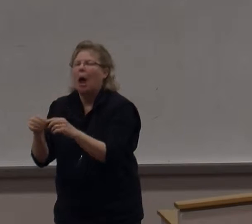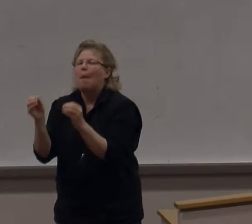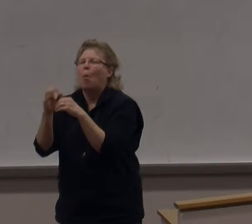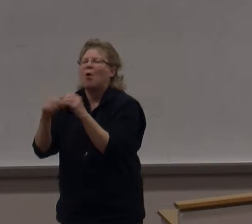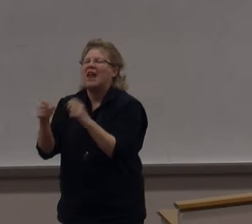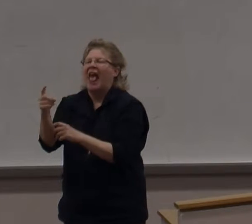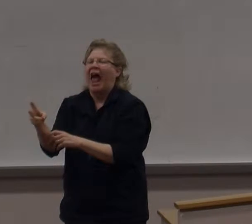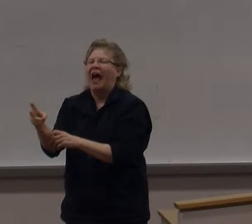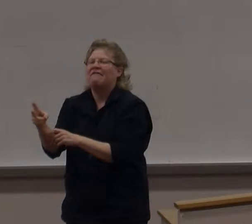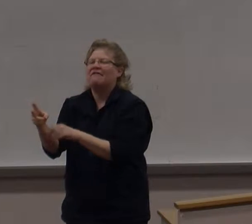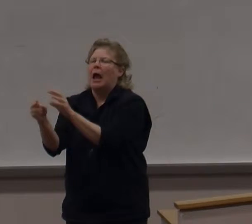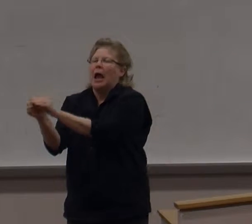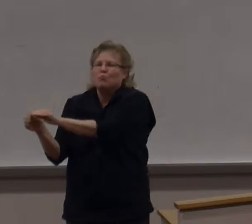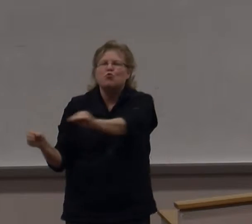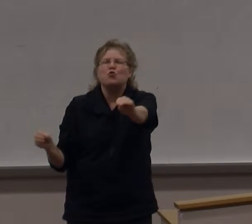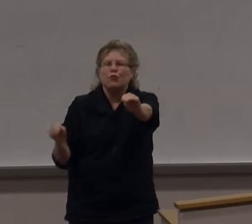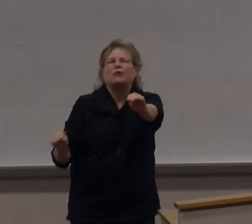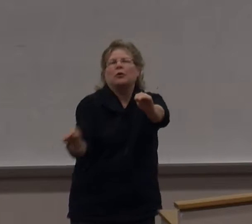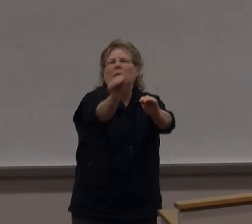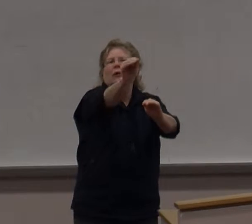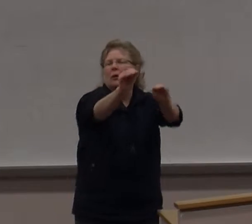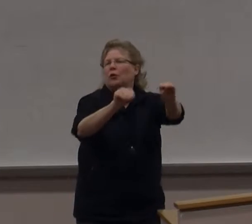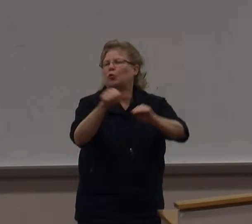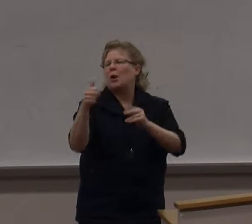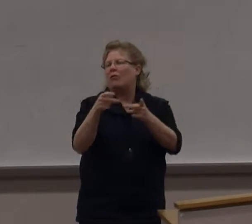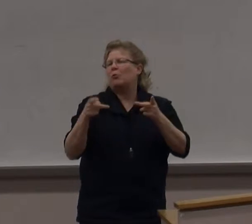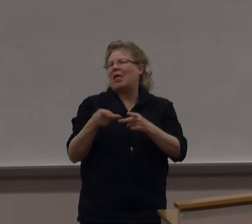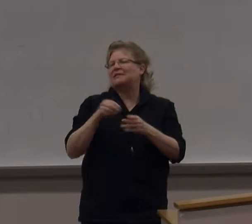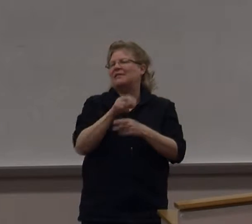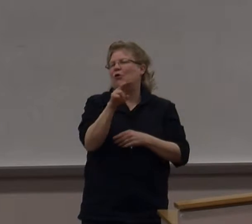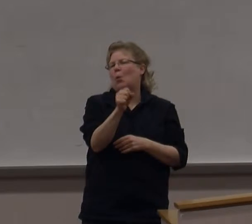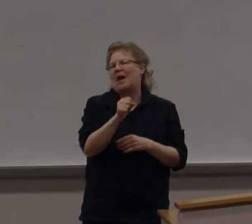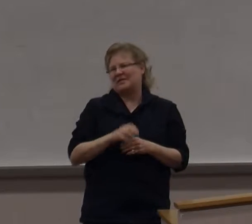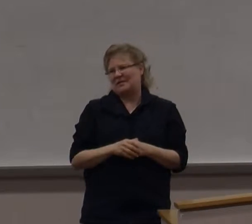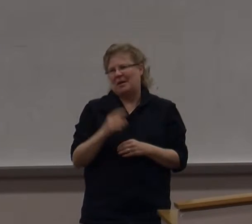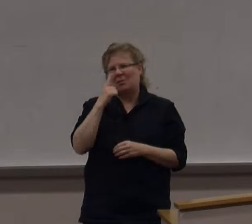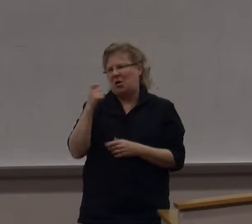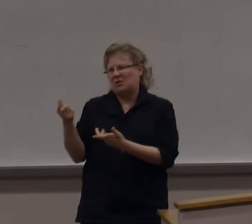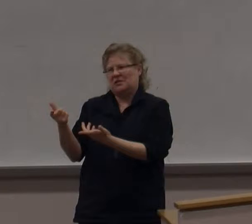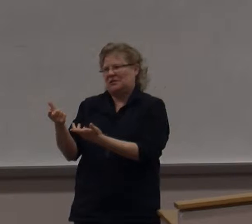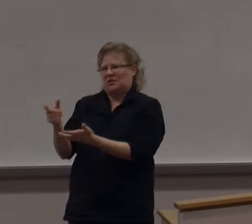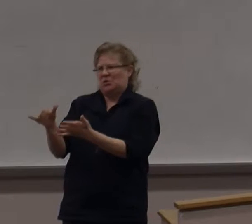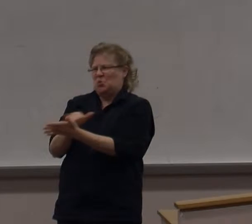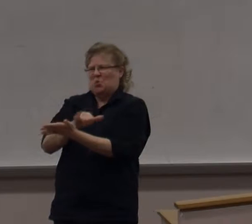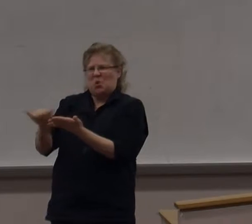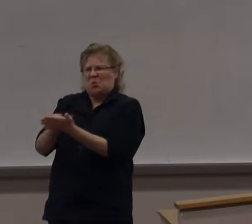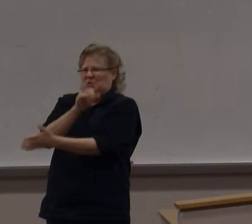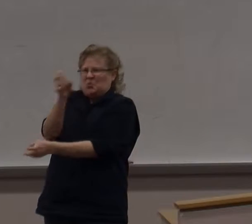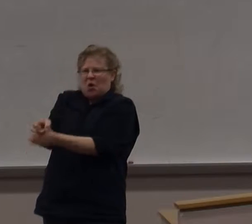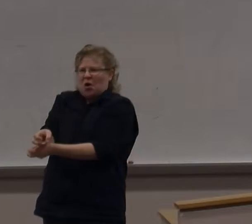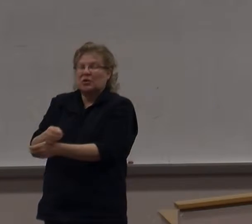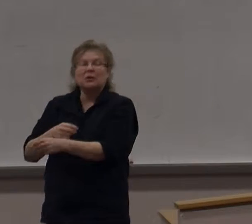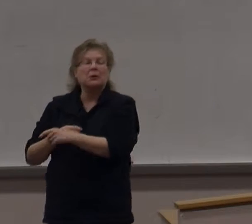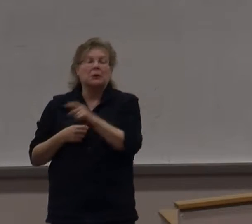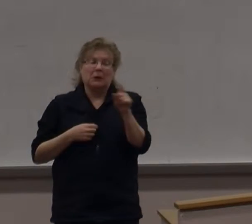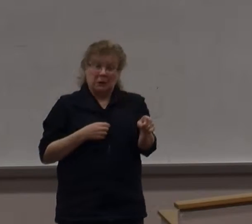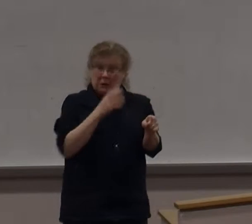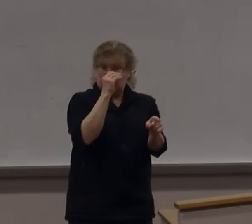met him, he told me that there was a good chance that they were going to move yet again to Charlotte to be closer to their extended